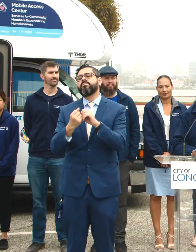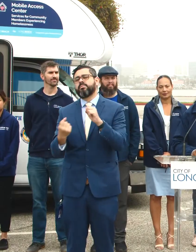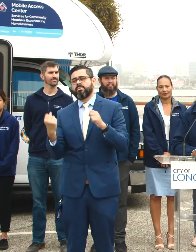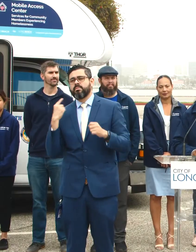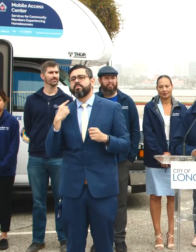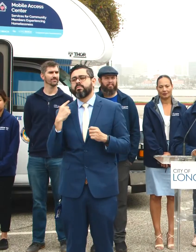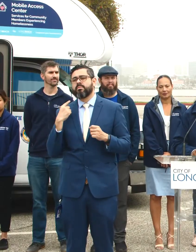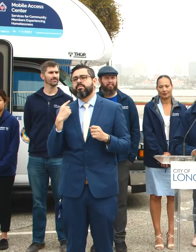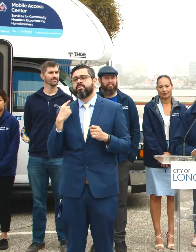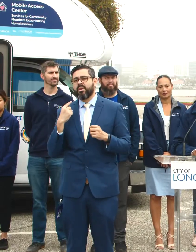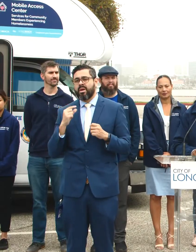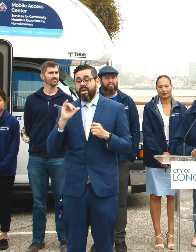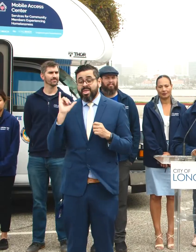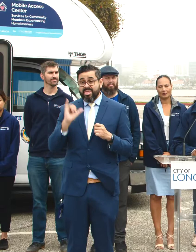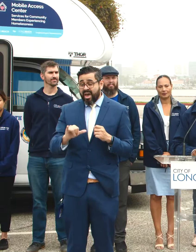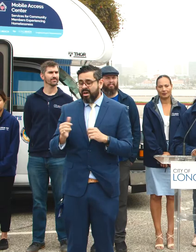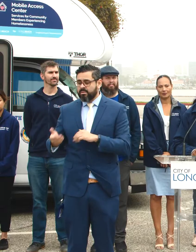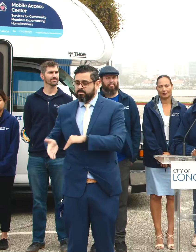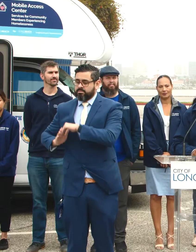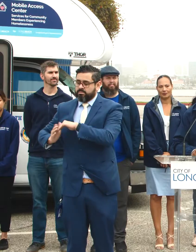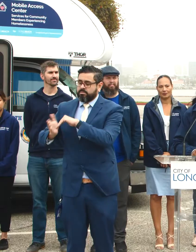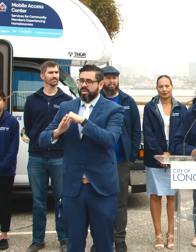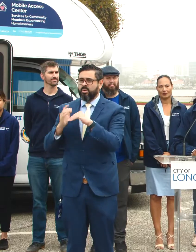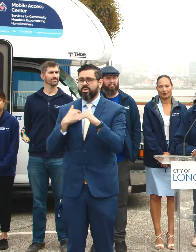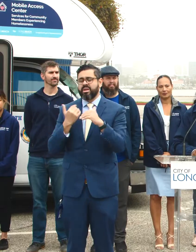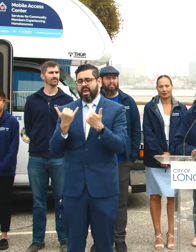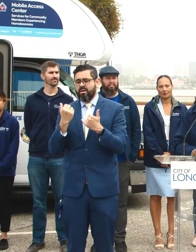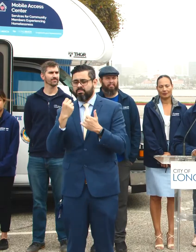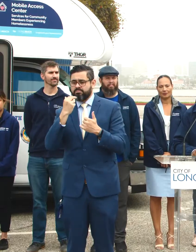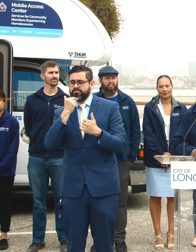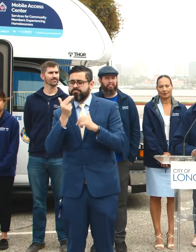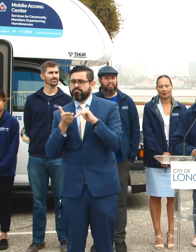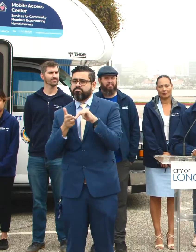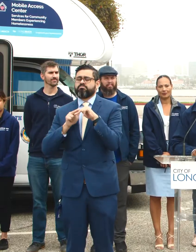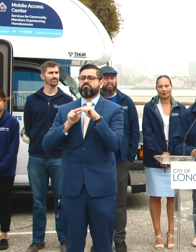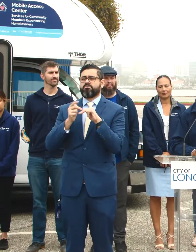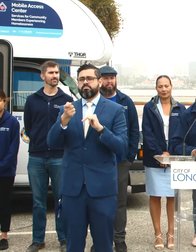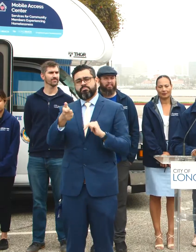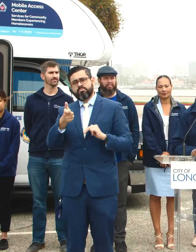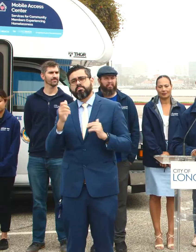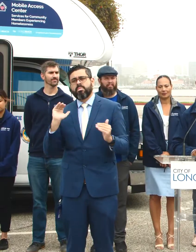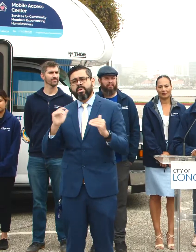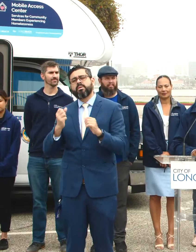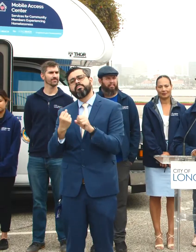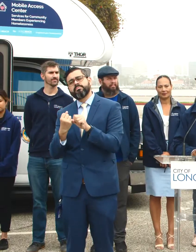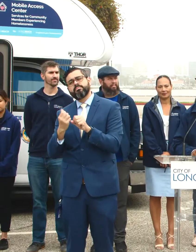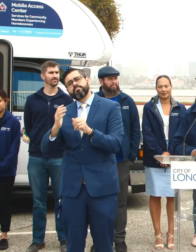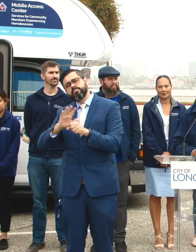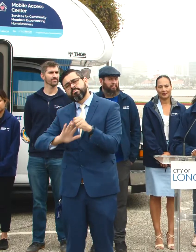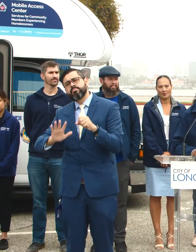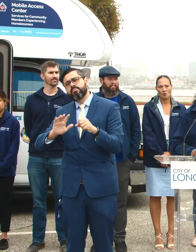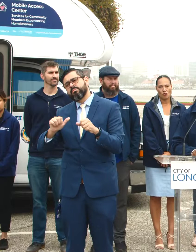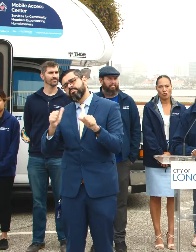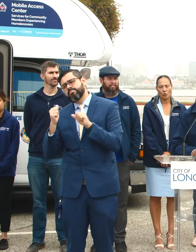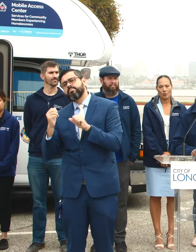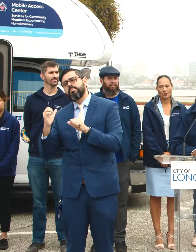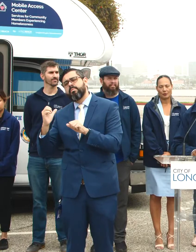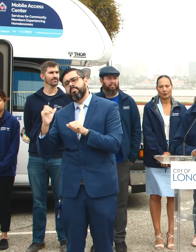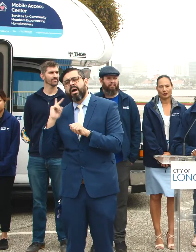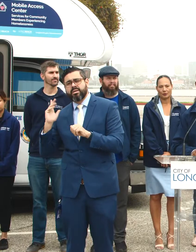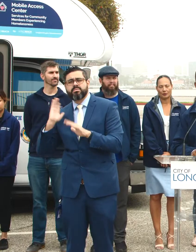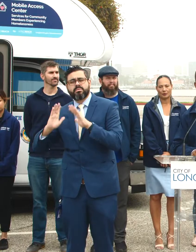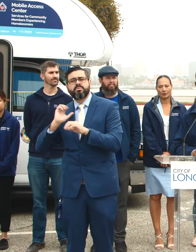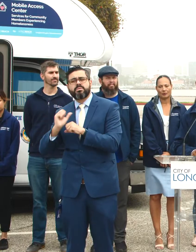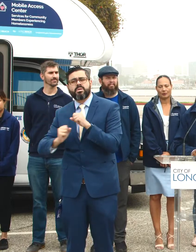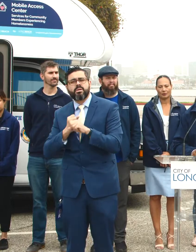is the smallest increase in numbers that Long Beach has reported since 2019. And so we're really encouraged by that slowing